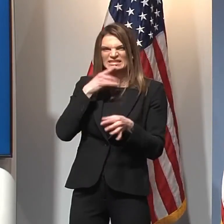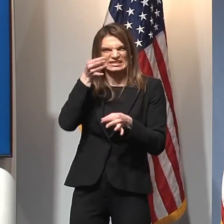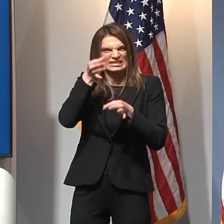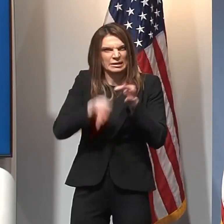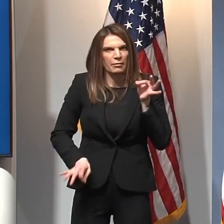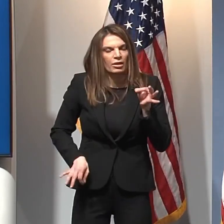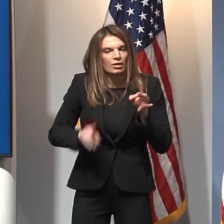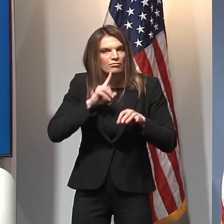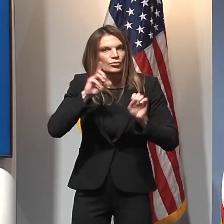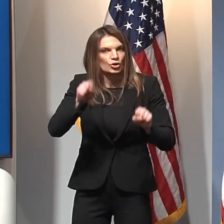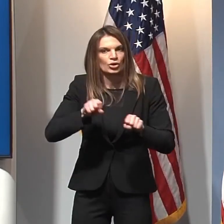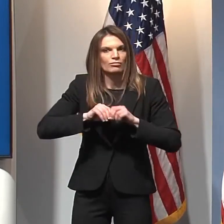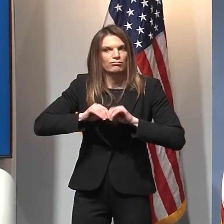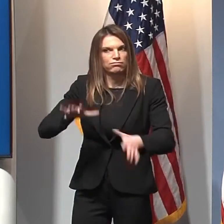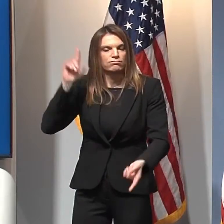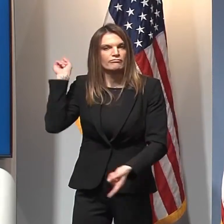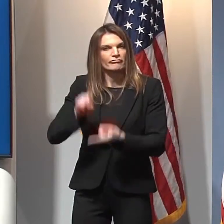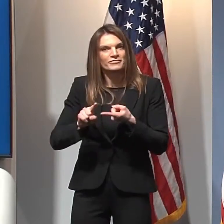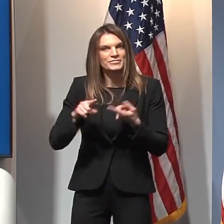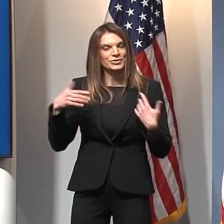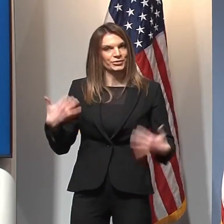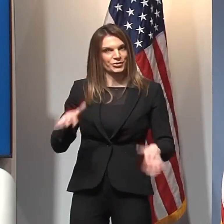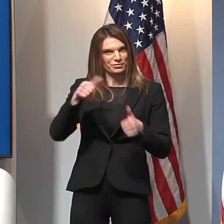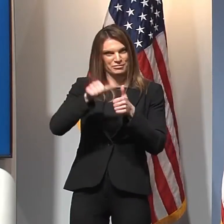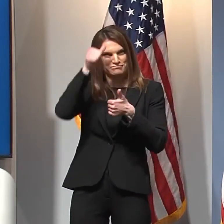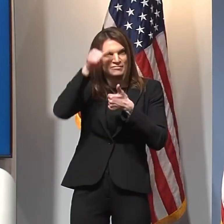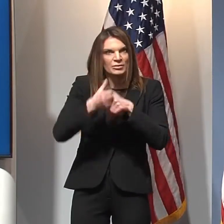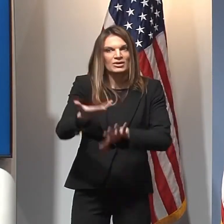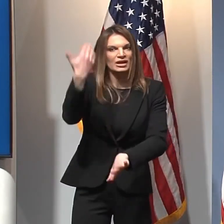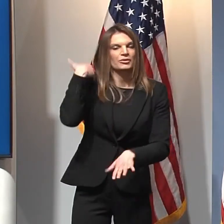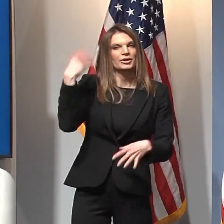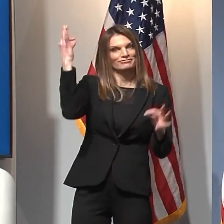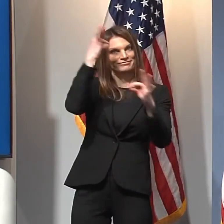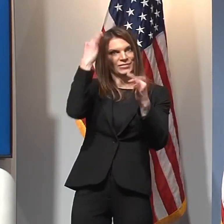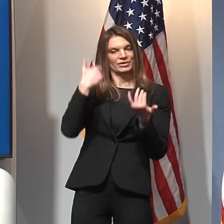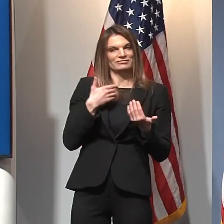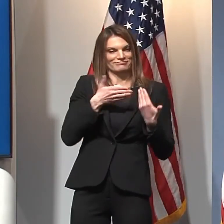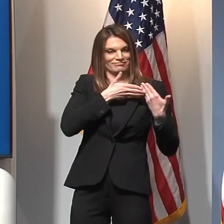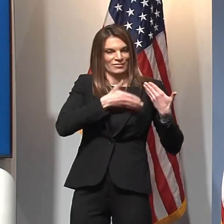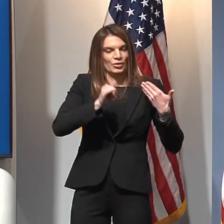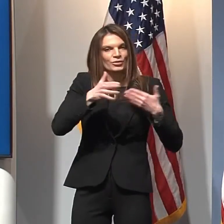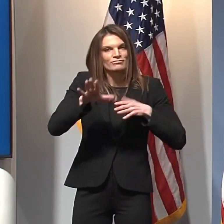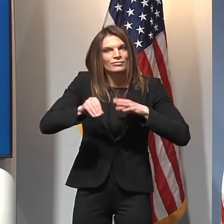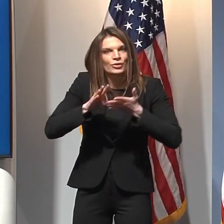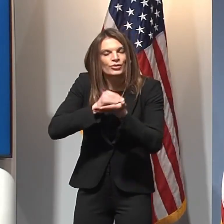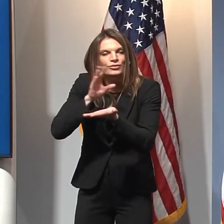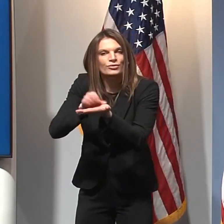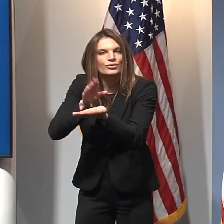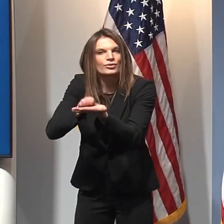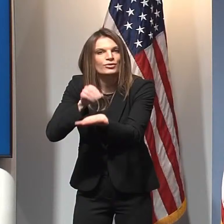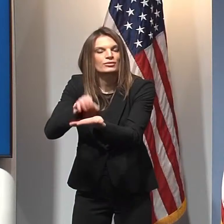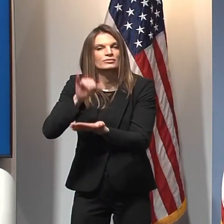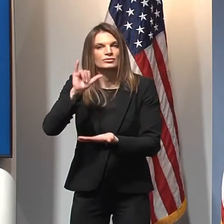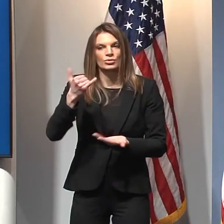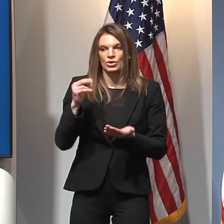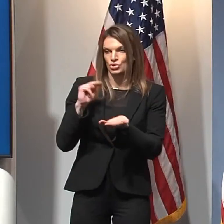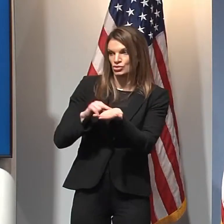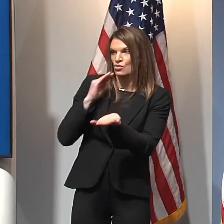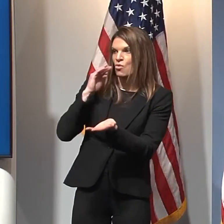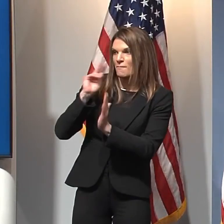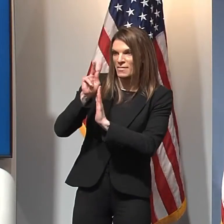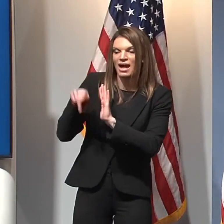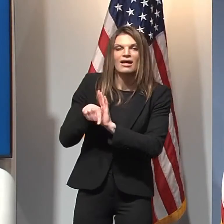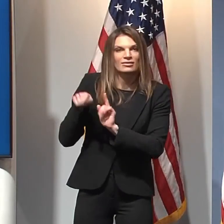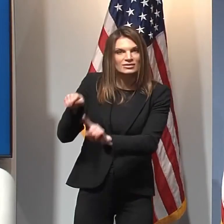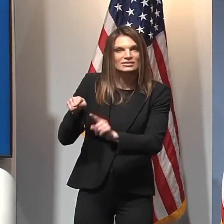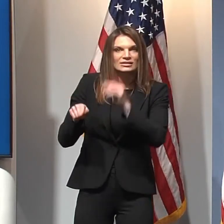to protect ourselves and our communities from COVID. We've learned a lot. Now, our nursing home policy, I know that a